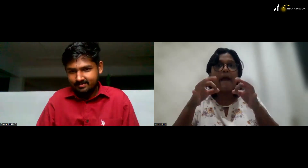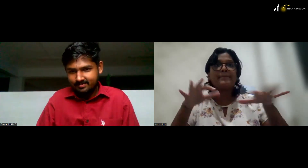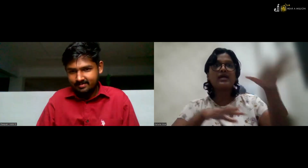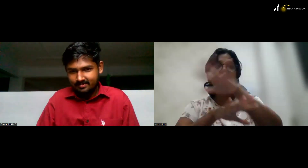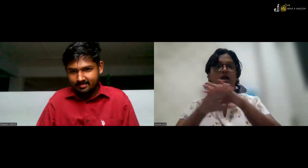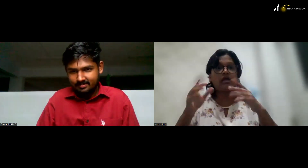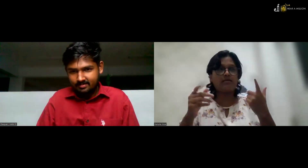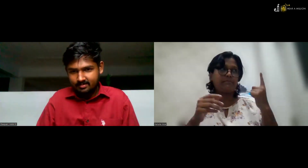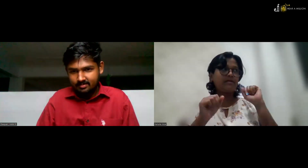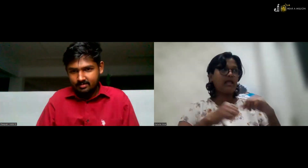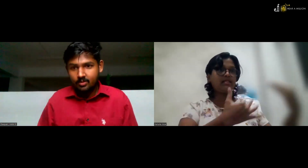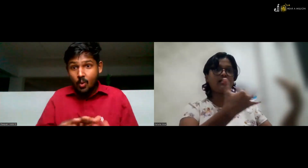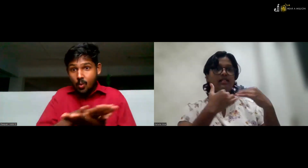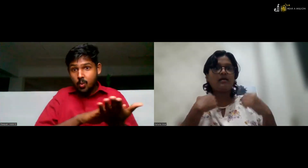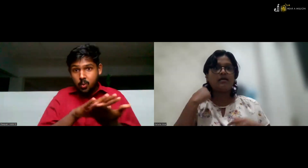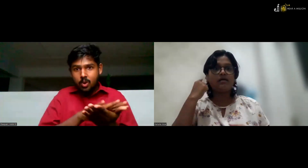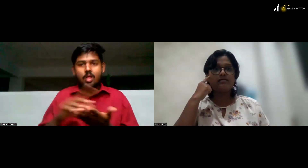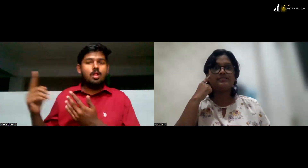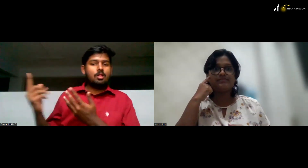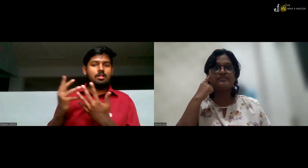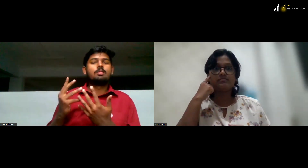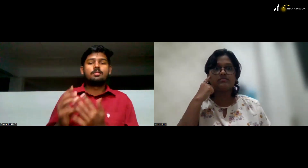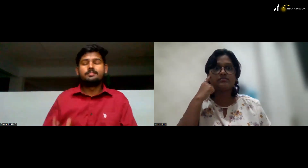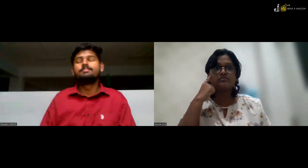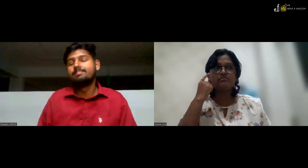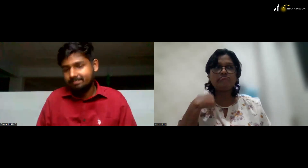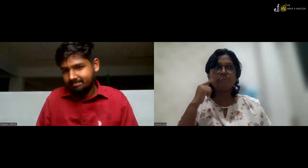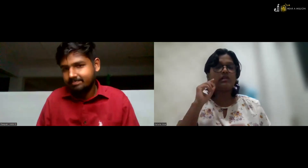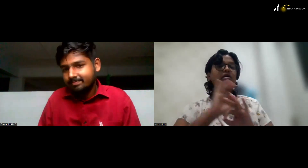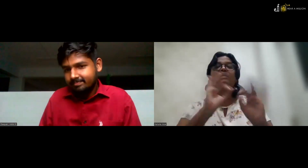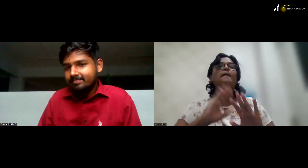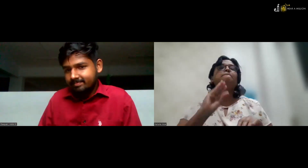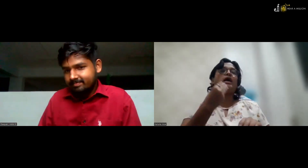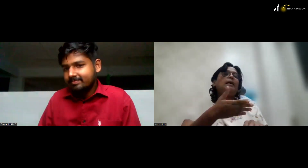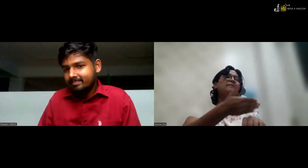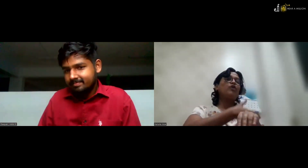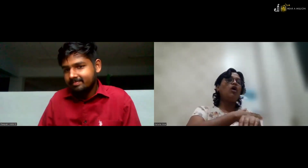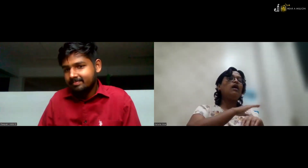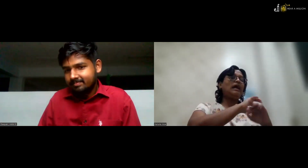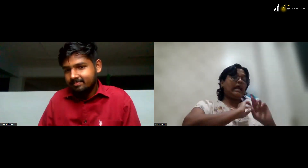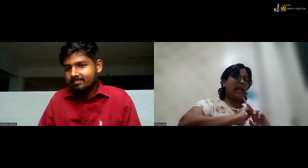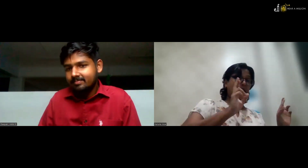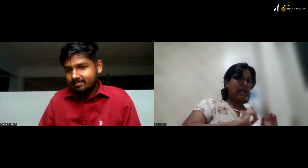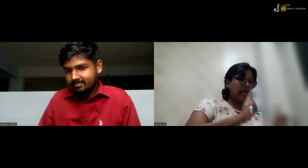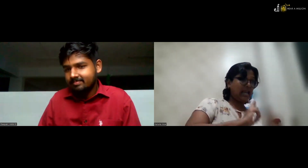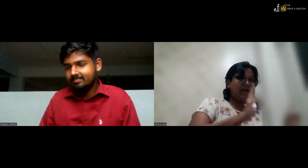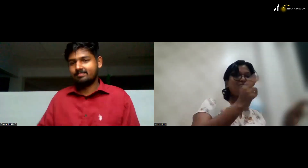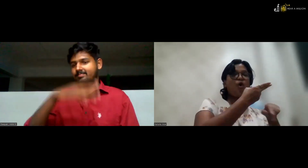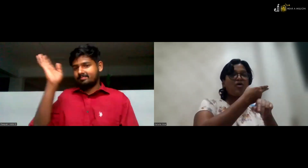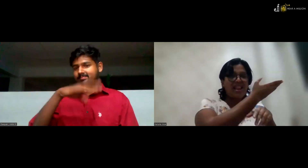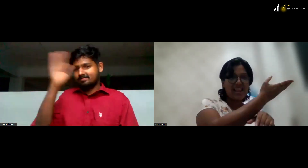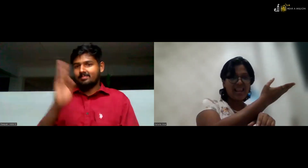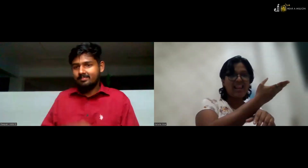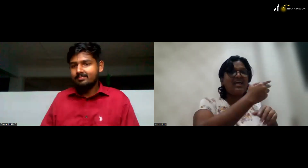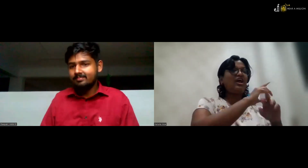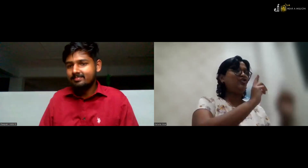if you have to go to the washroom, right, at any place, and you see um there are places where